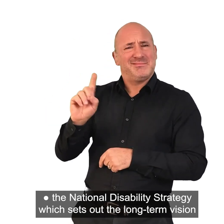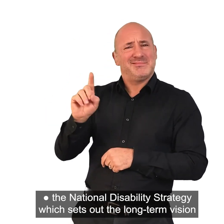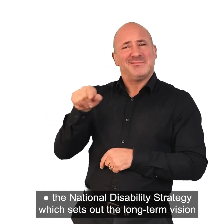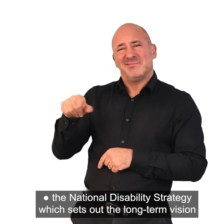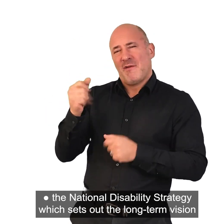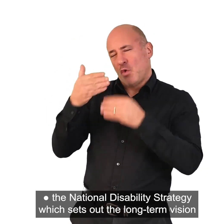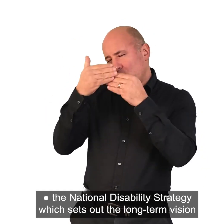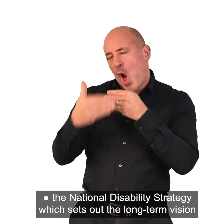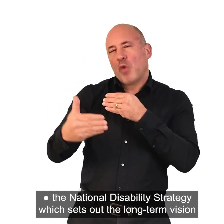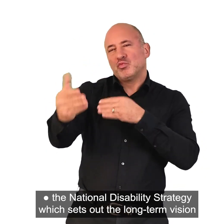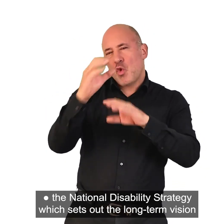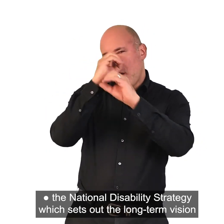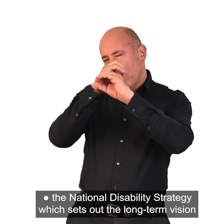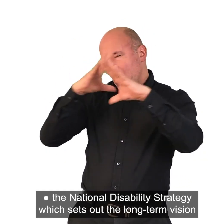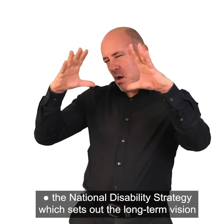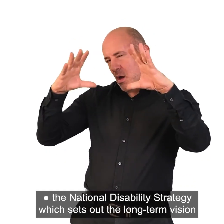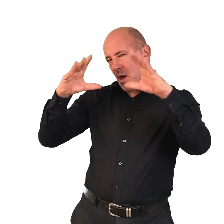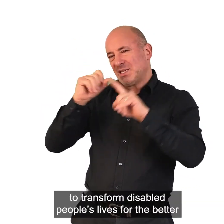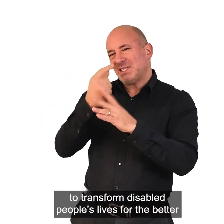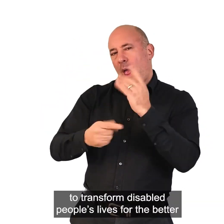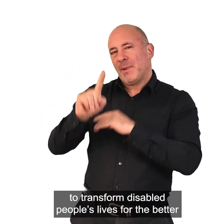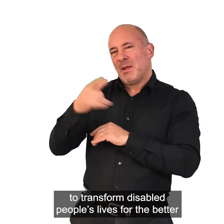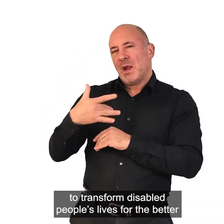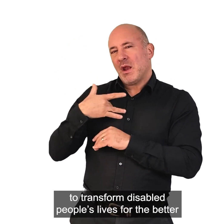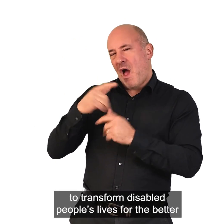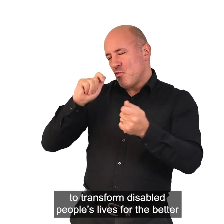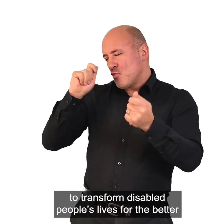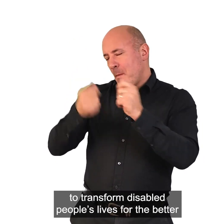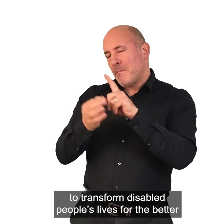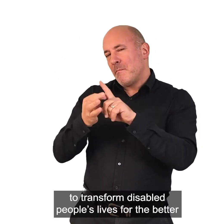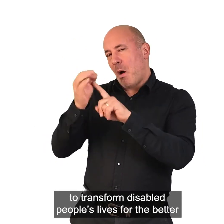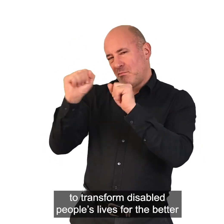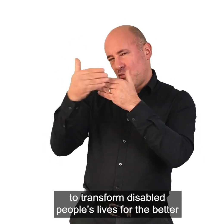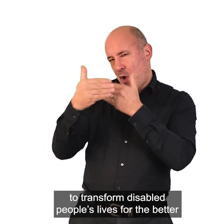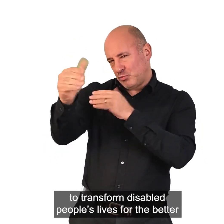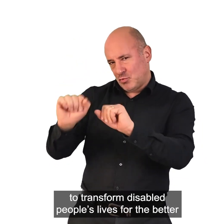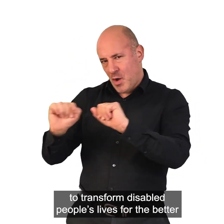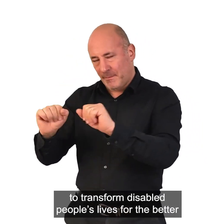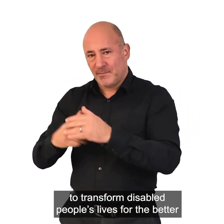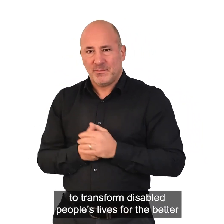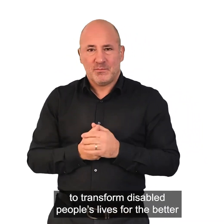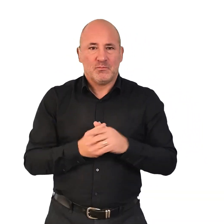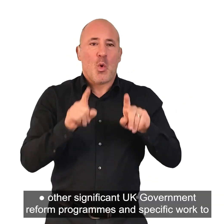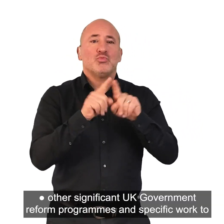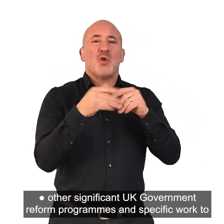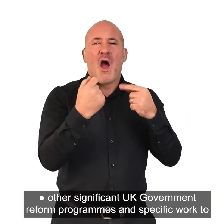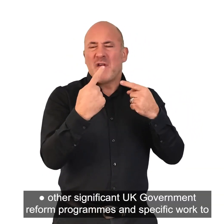out the long-term vision to transform disabled people's lives for the better,